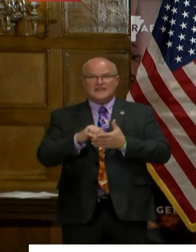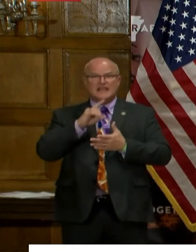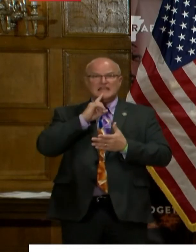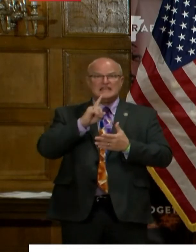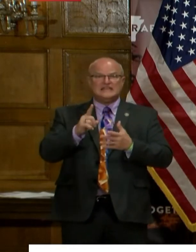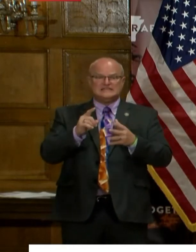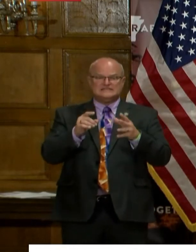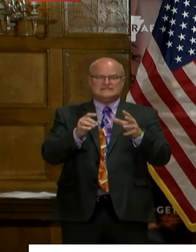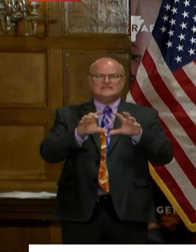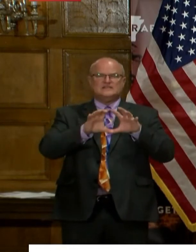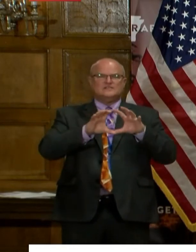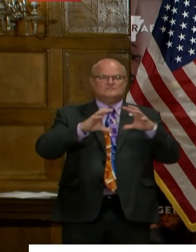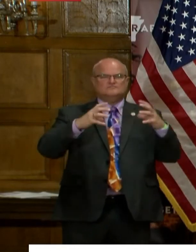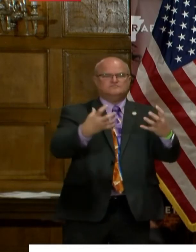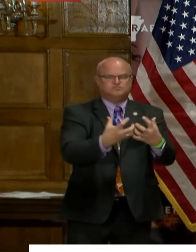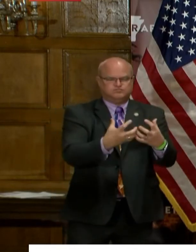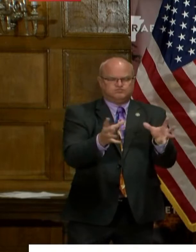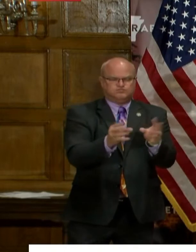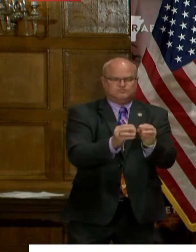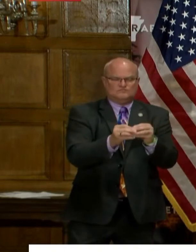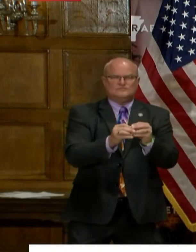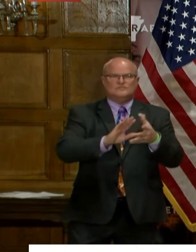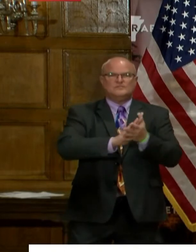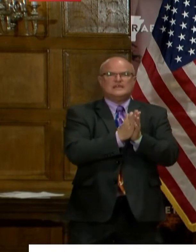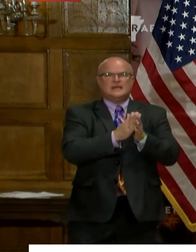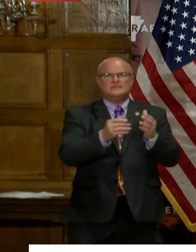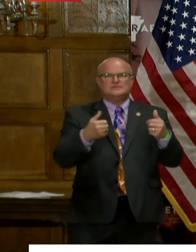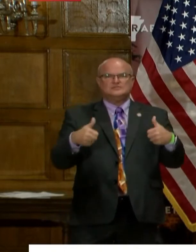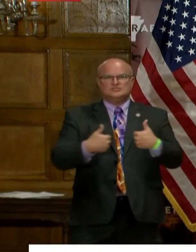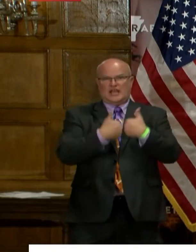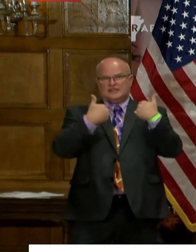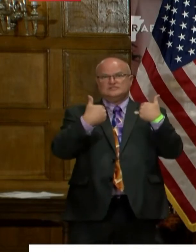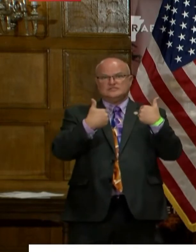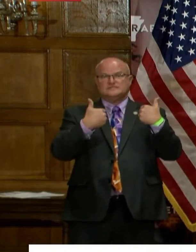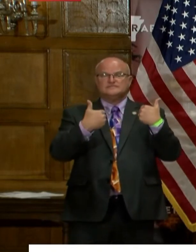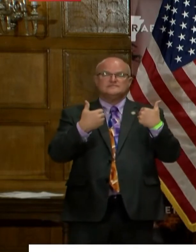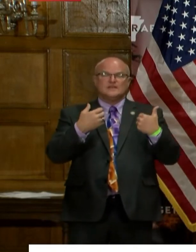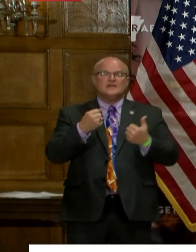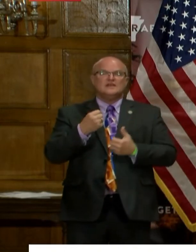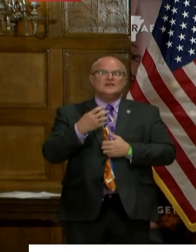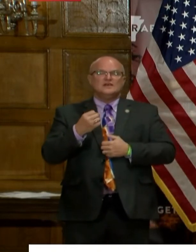these gatherings that is becoming challenging. So,